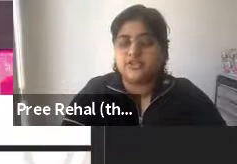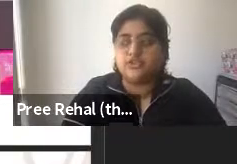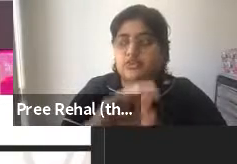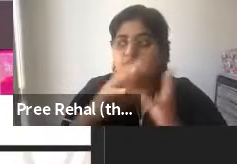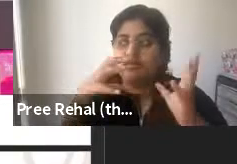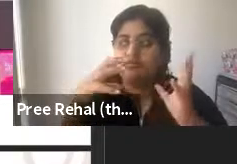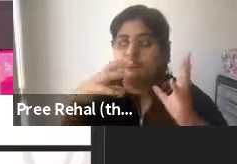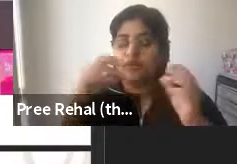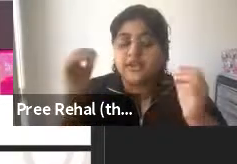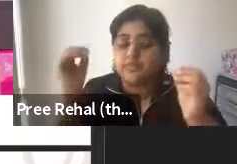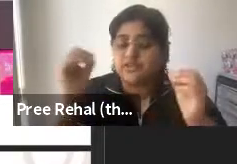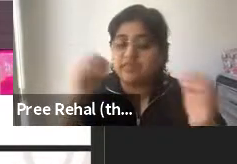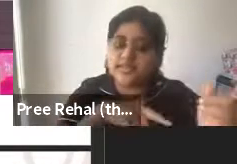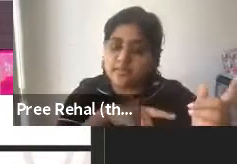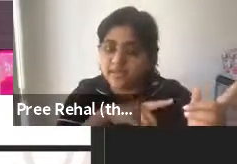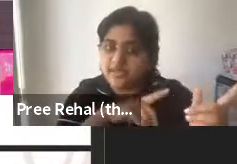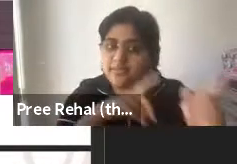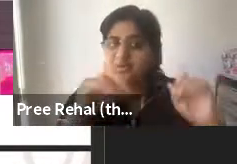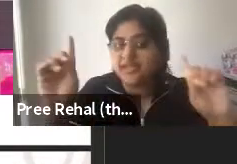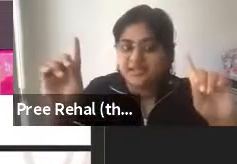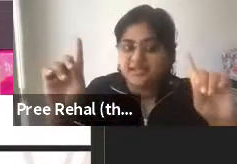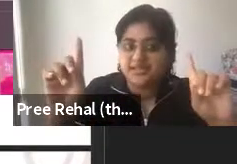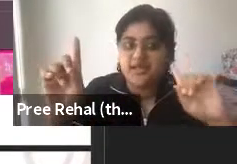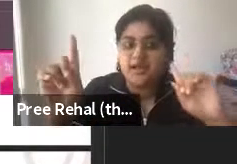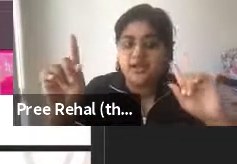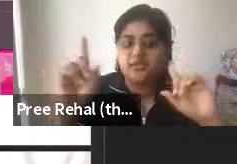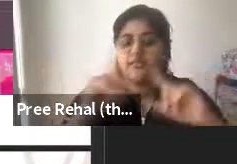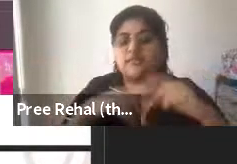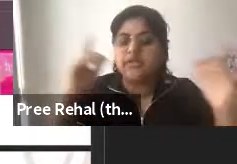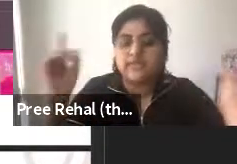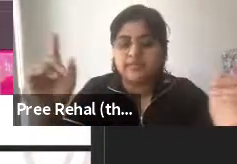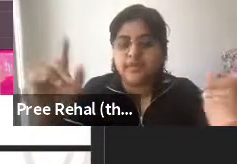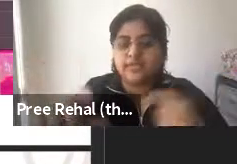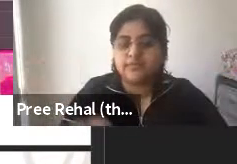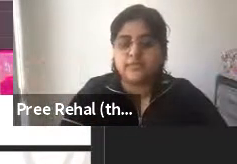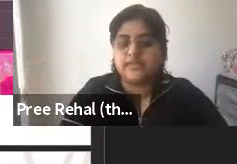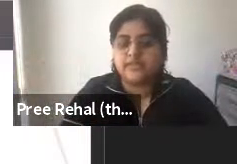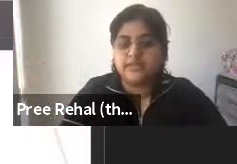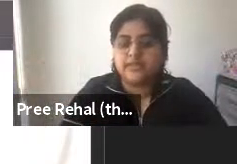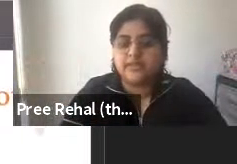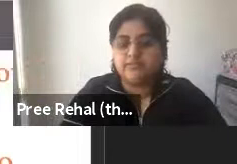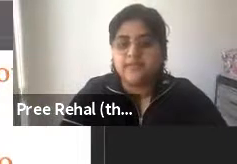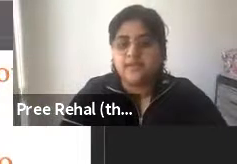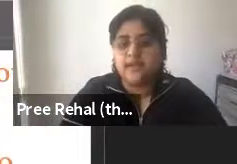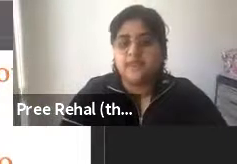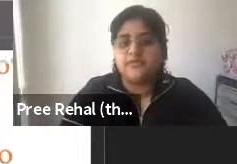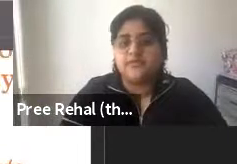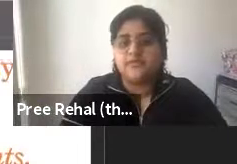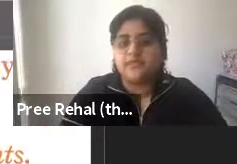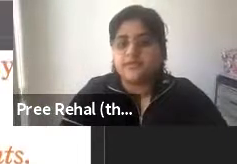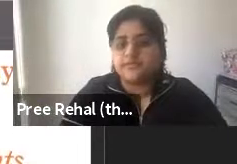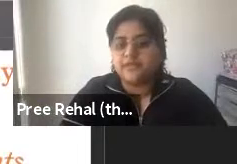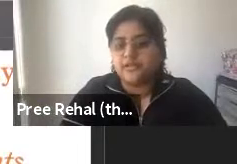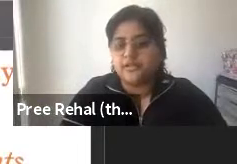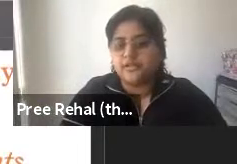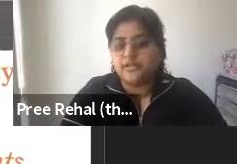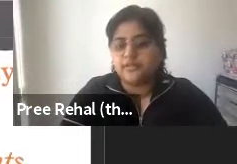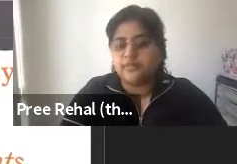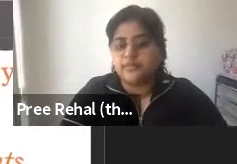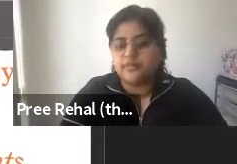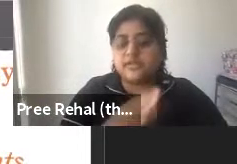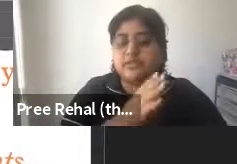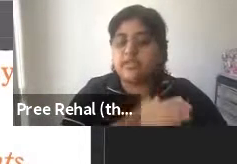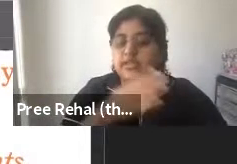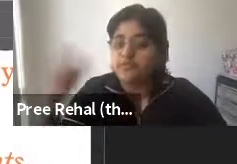think it's such a cool program, not just because I'm running it, but because everyone gets paid for participating in it. So you get $50